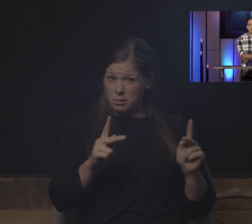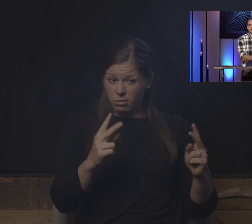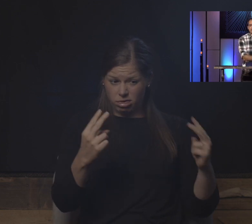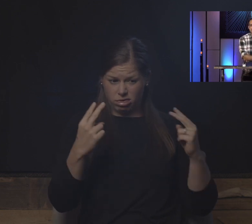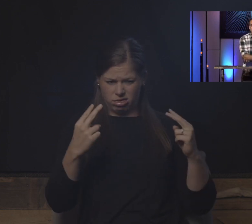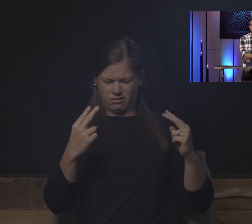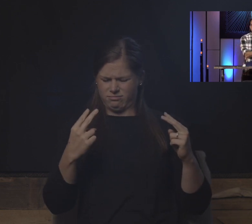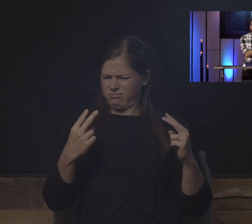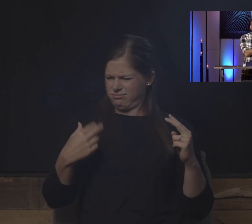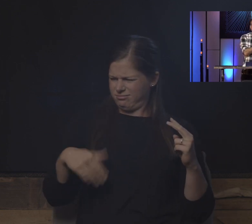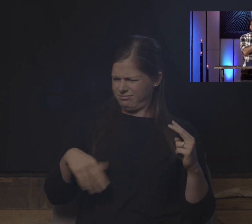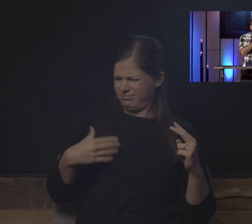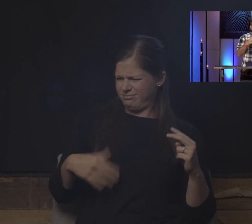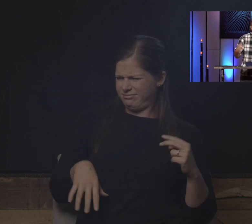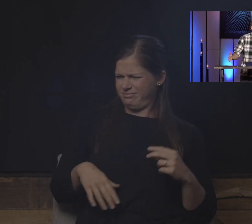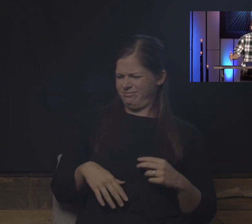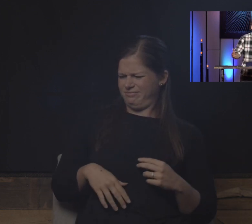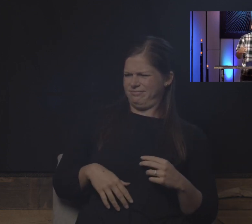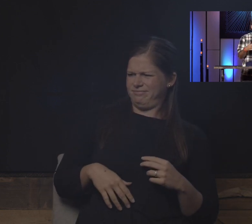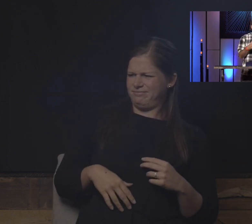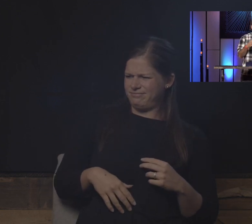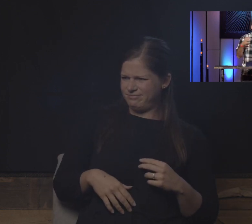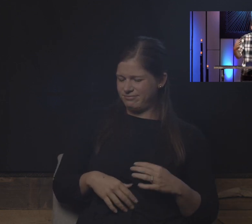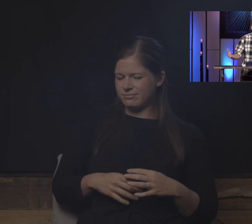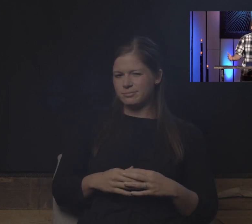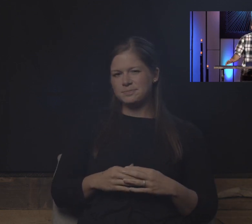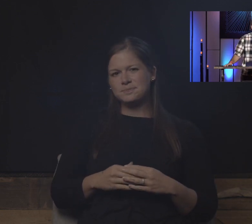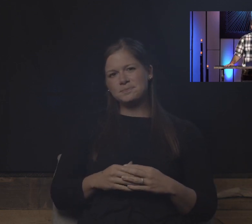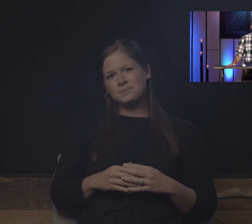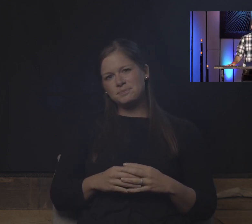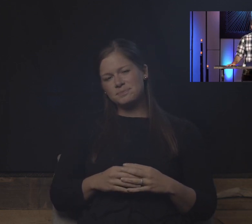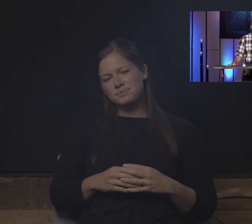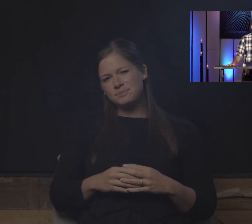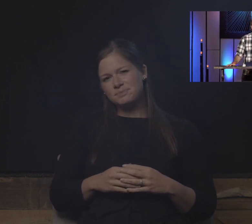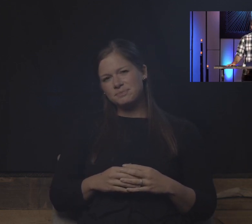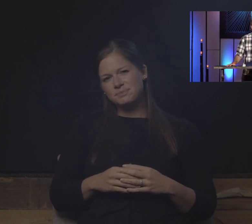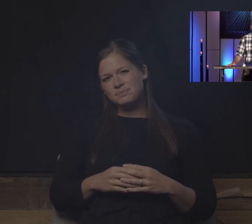who follow Jesus, who was so humble and so meek.